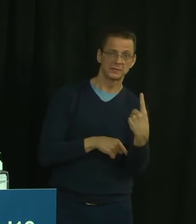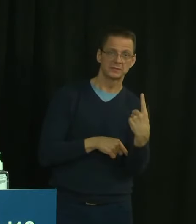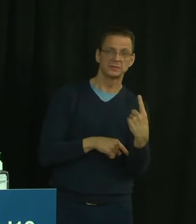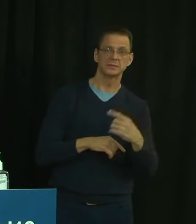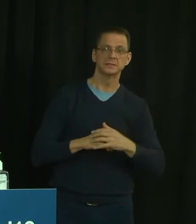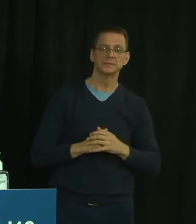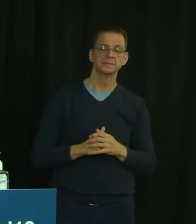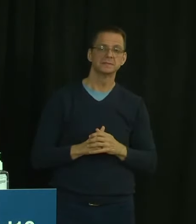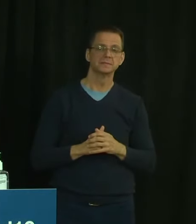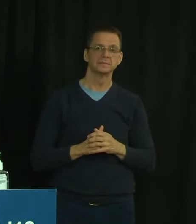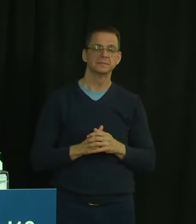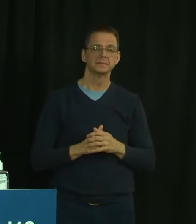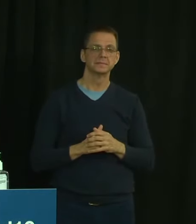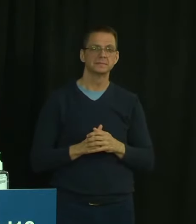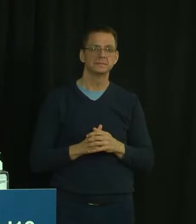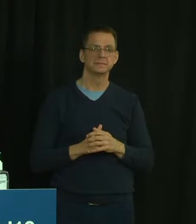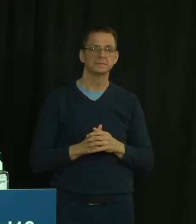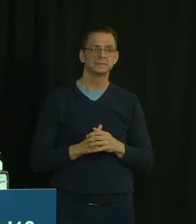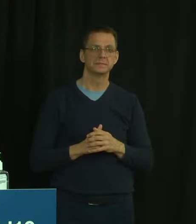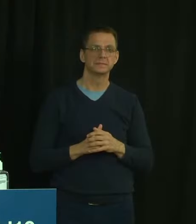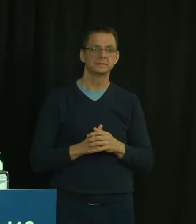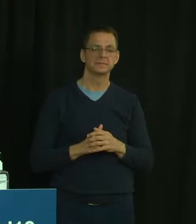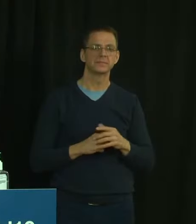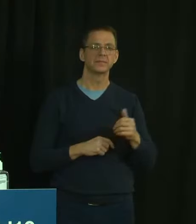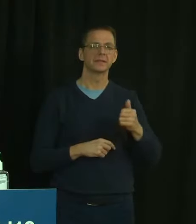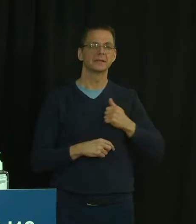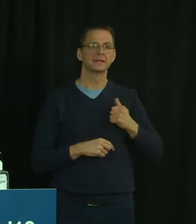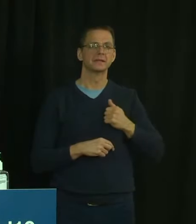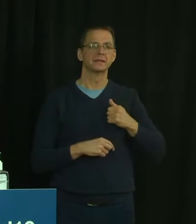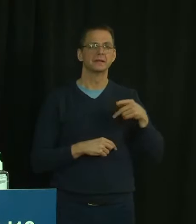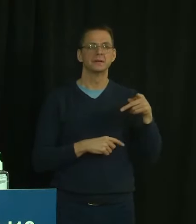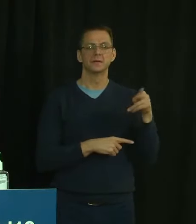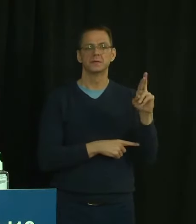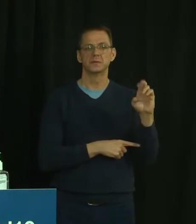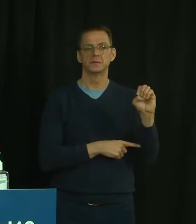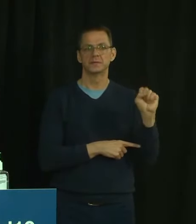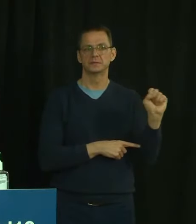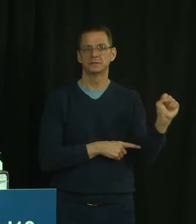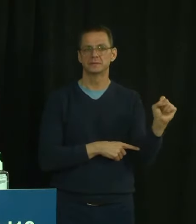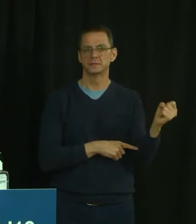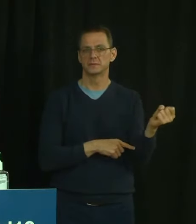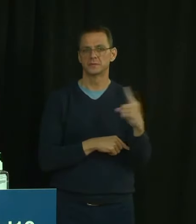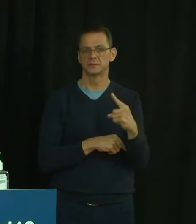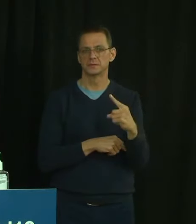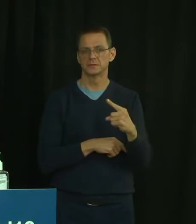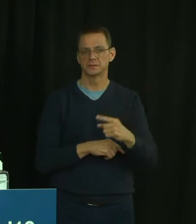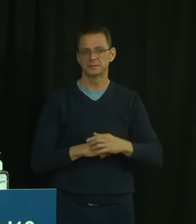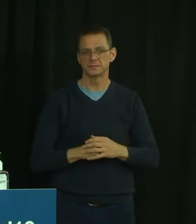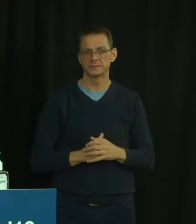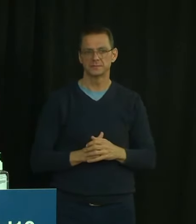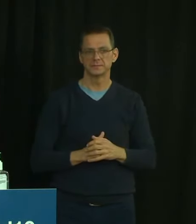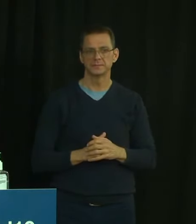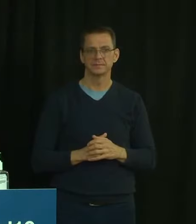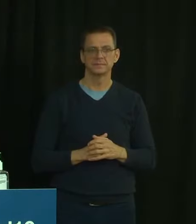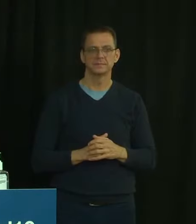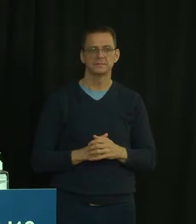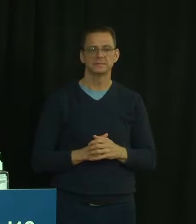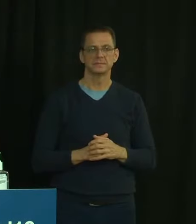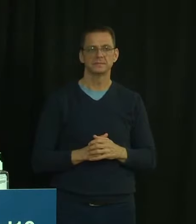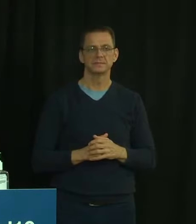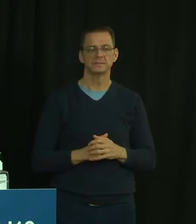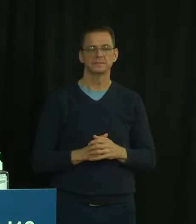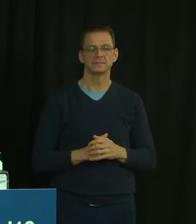Final question is Lauren Krugel with the Canadian Press. Go ahead, Lauren. Hi, good afternoon. I'm just